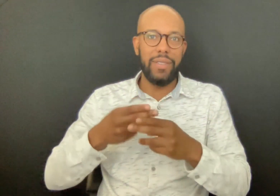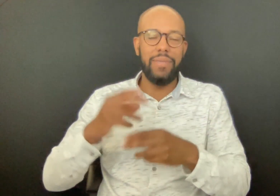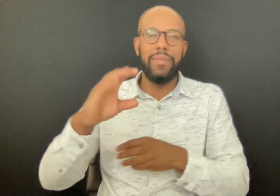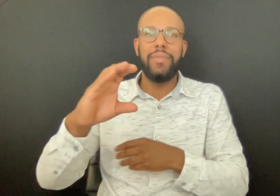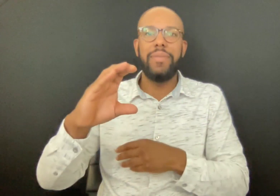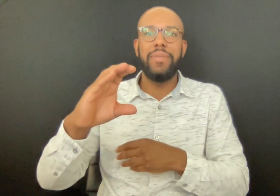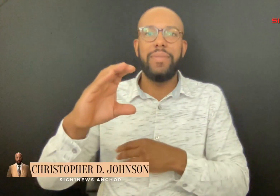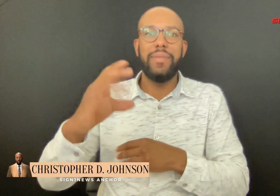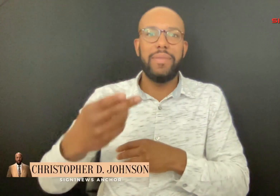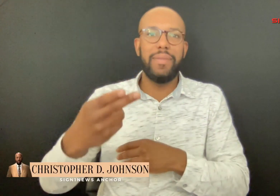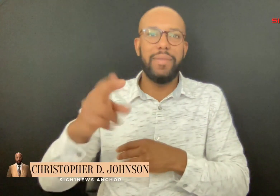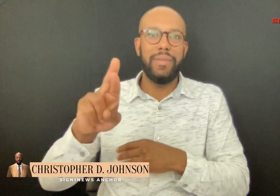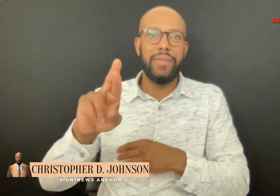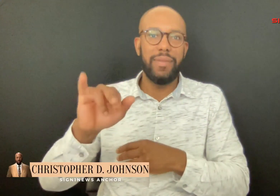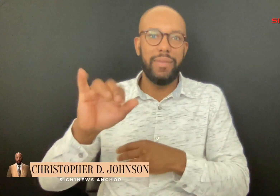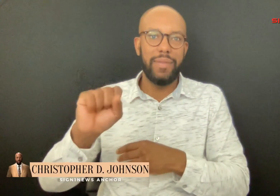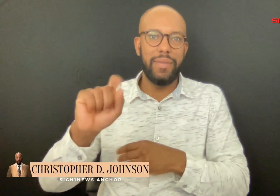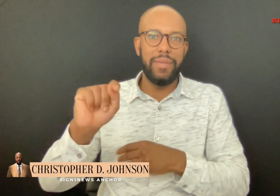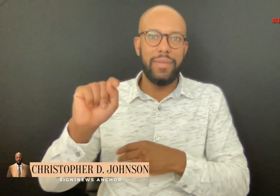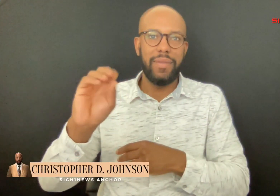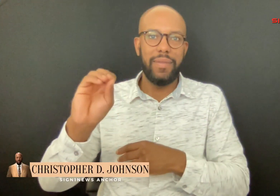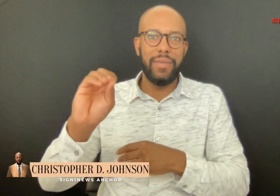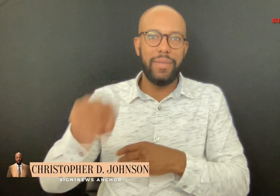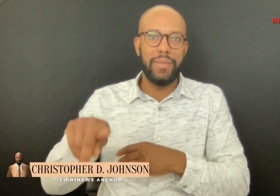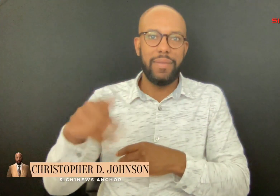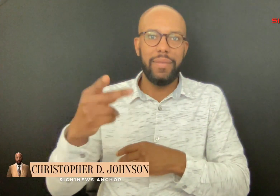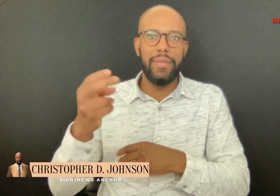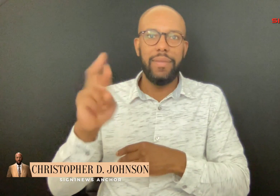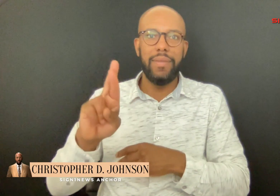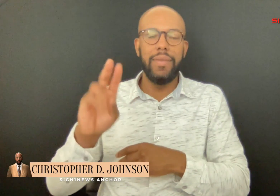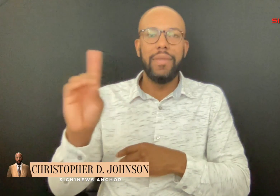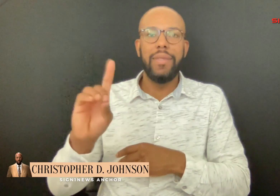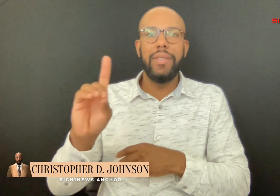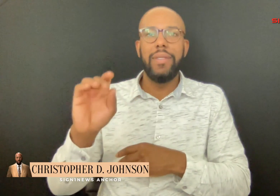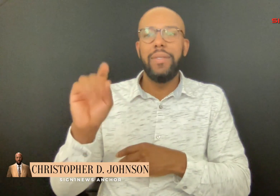welcome to sign one news I'm sign one news anchor Christopher D Johnson